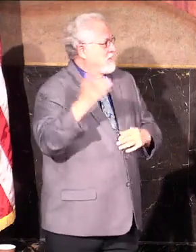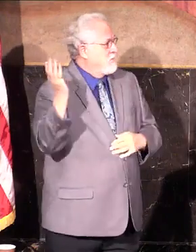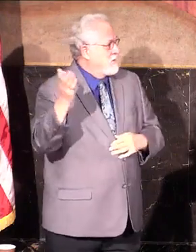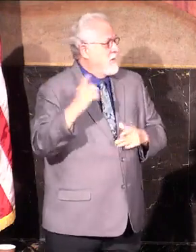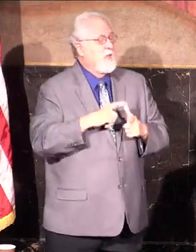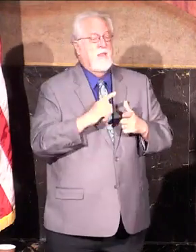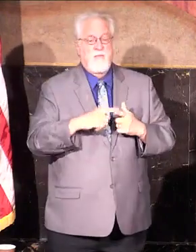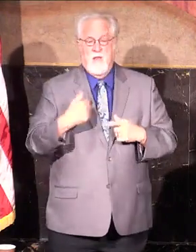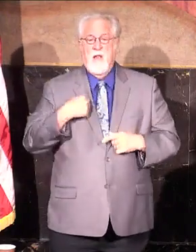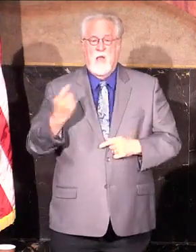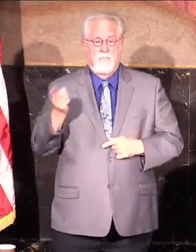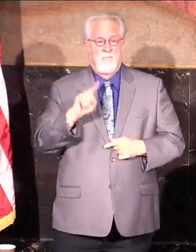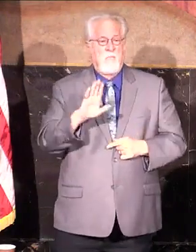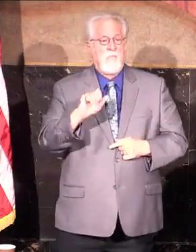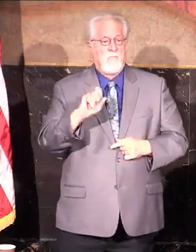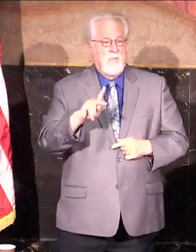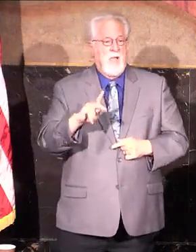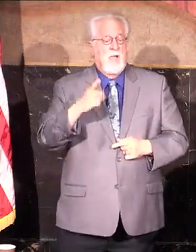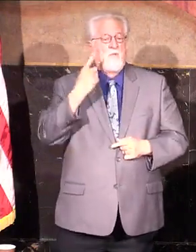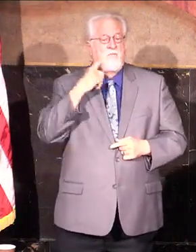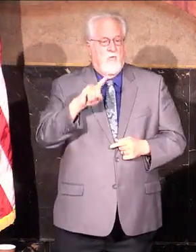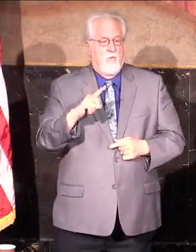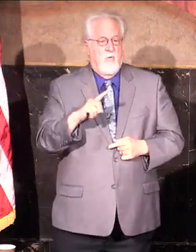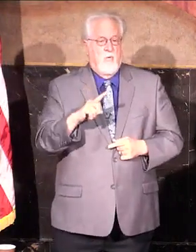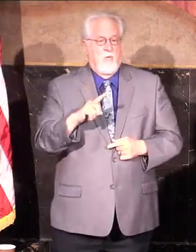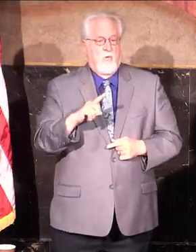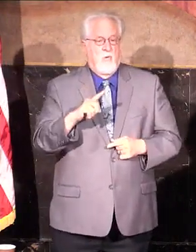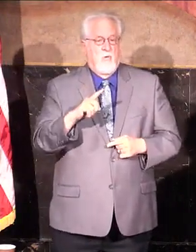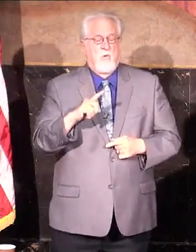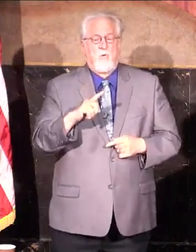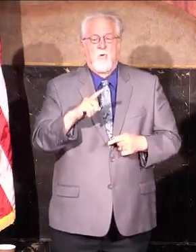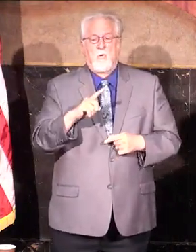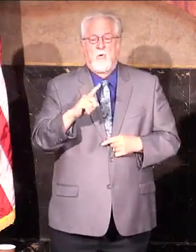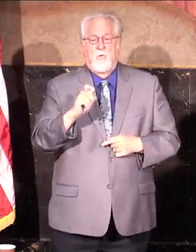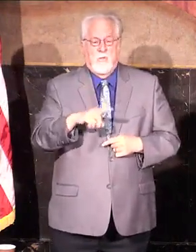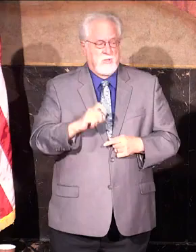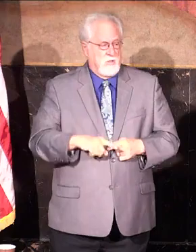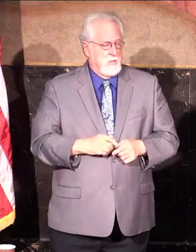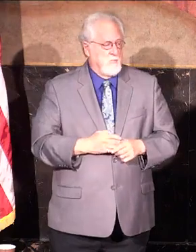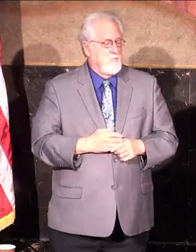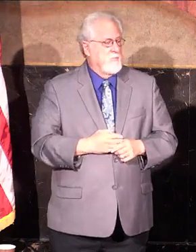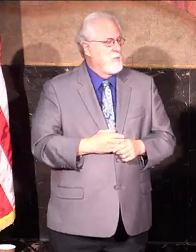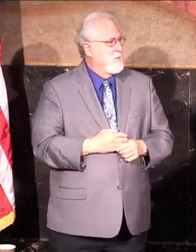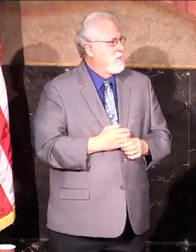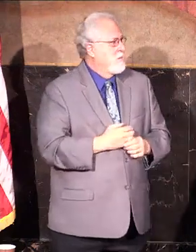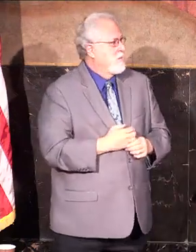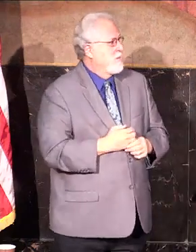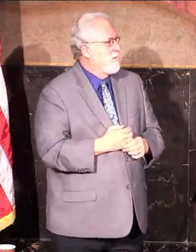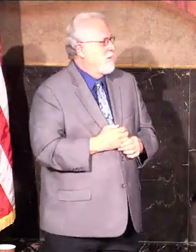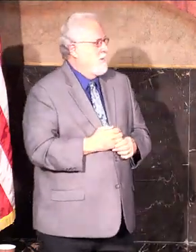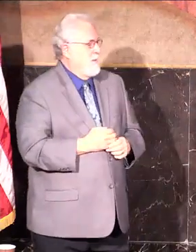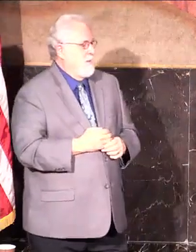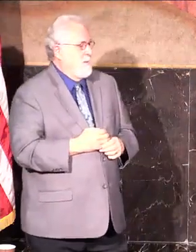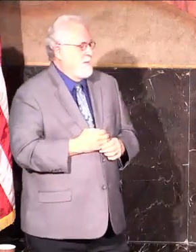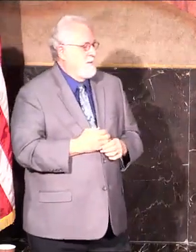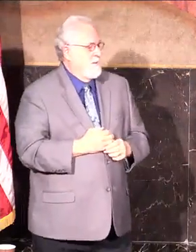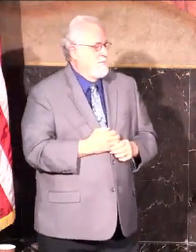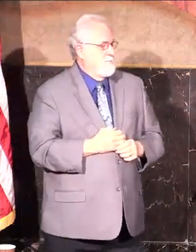presentation, I will come back up and finish up my remarks as well. Samesh?